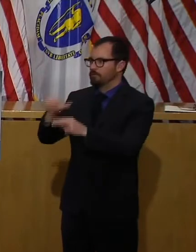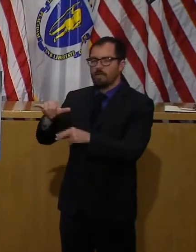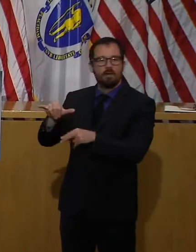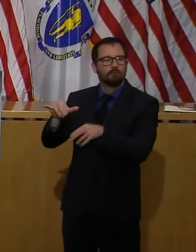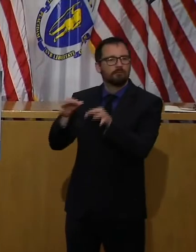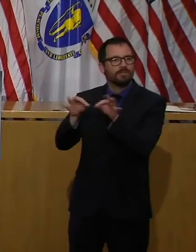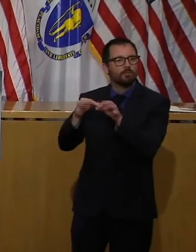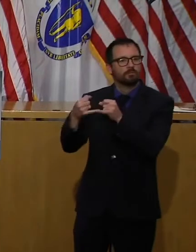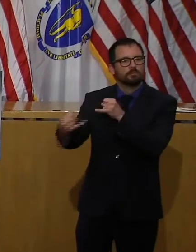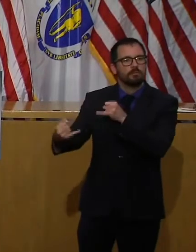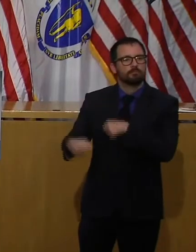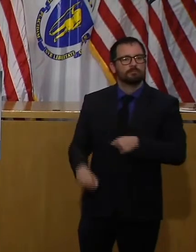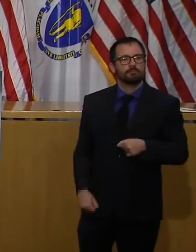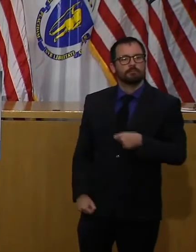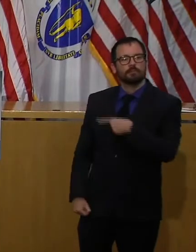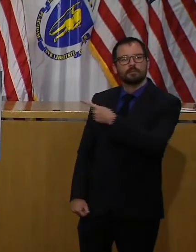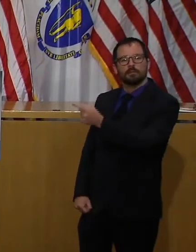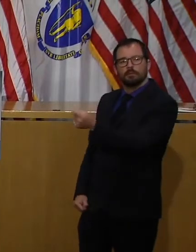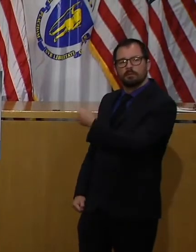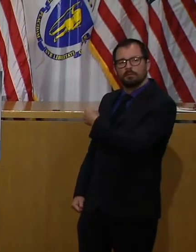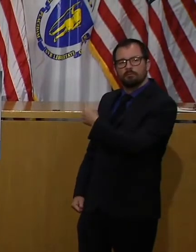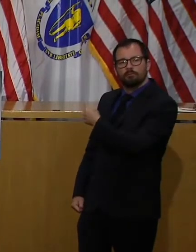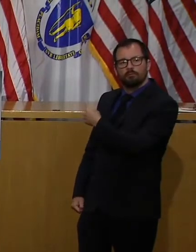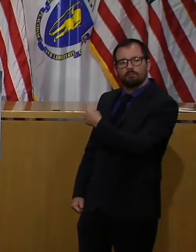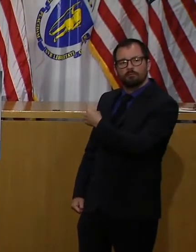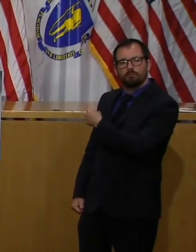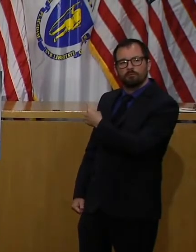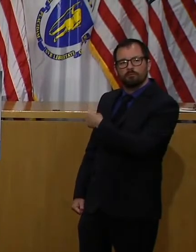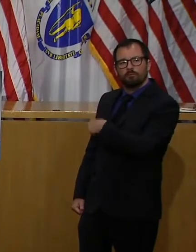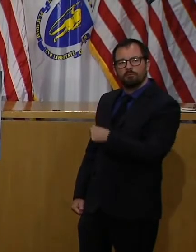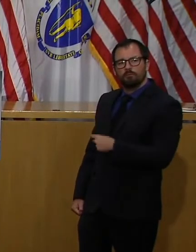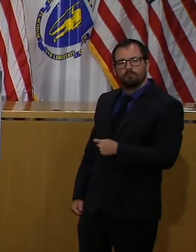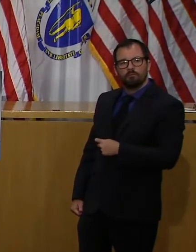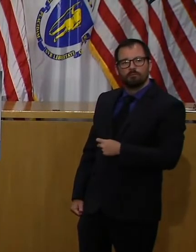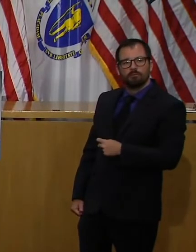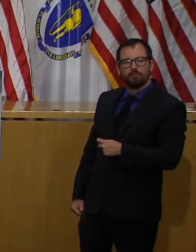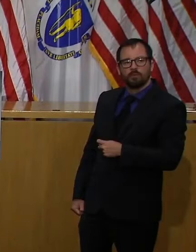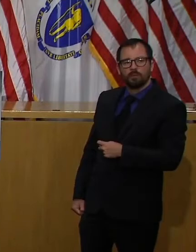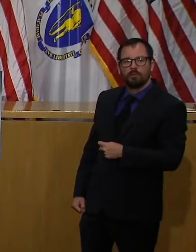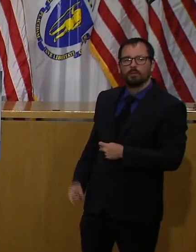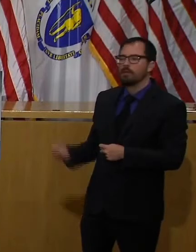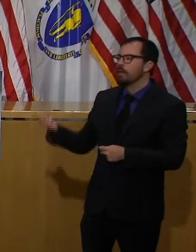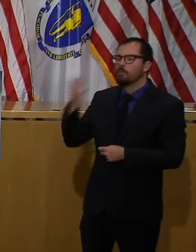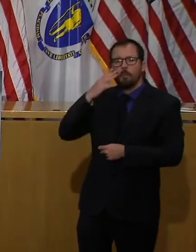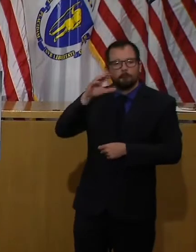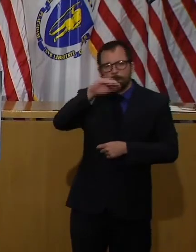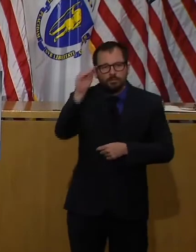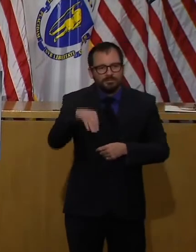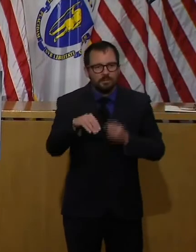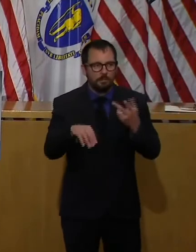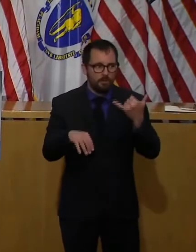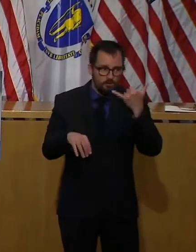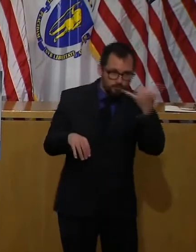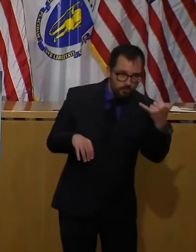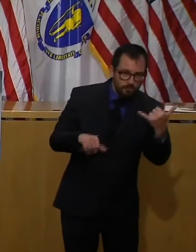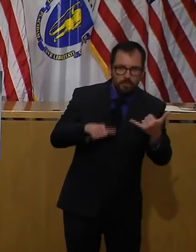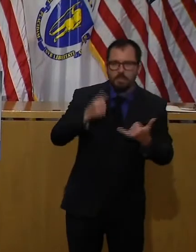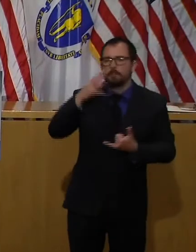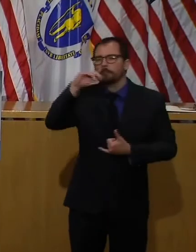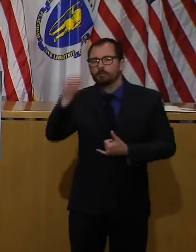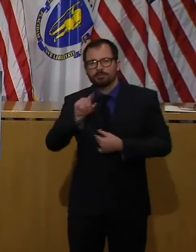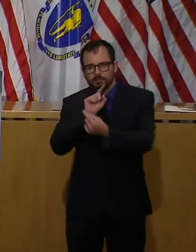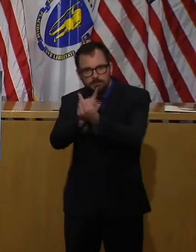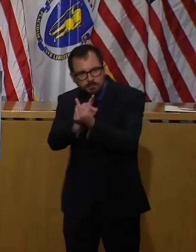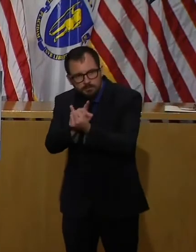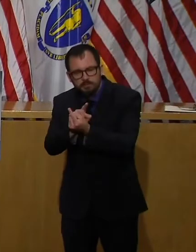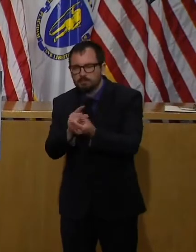top of my head, no. Sorry. Can contact tracing be more effective? I think Sherman hit on this a little bit, but if we have more people, so like the sales calls, will it be more